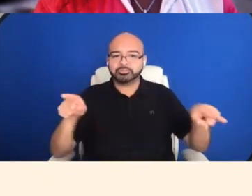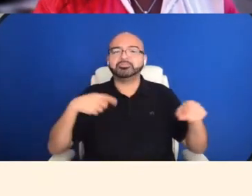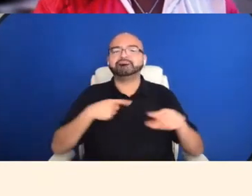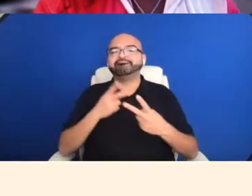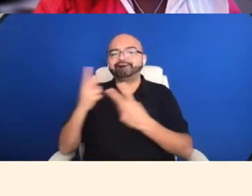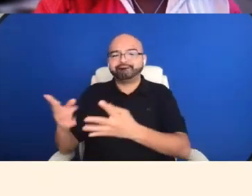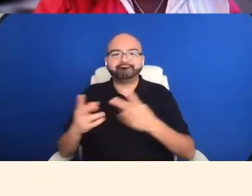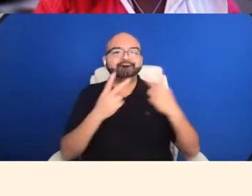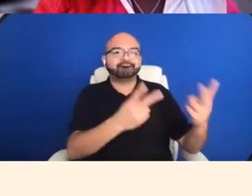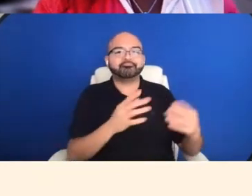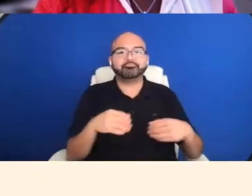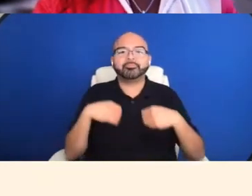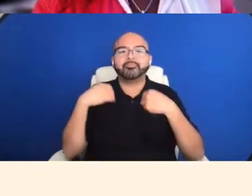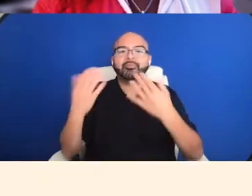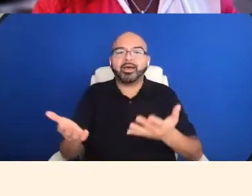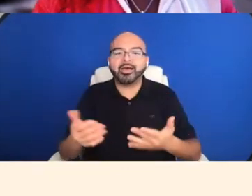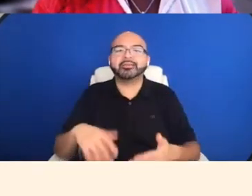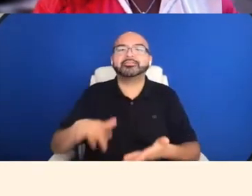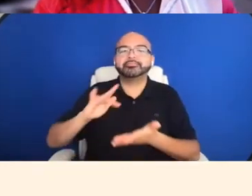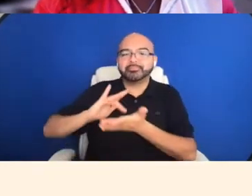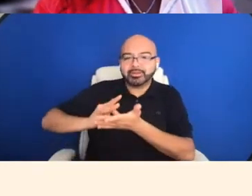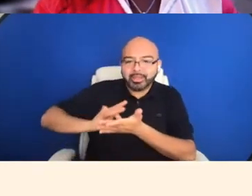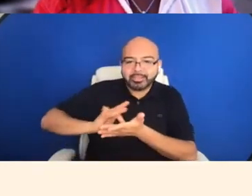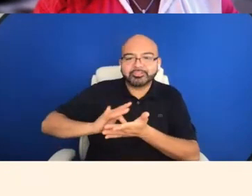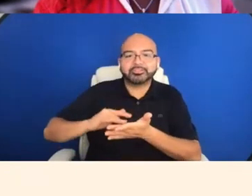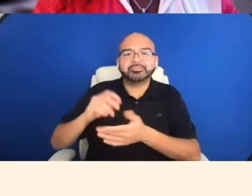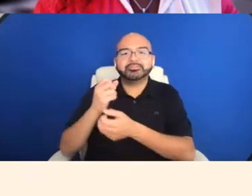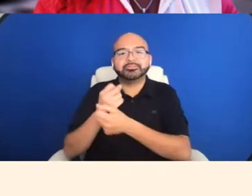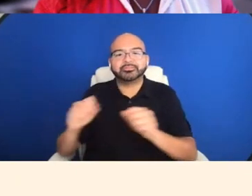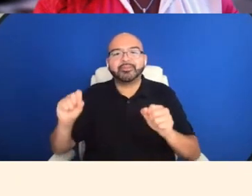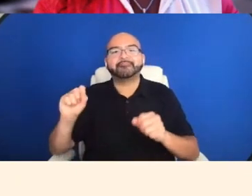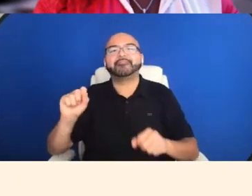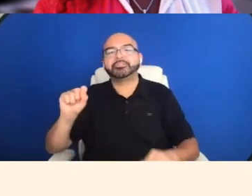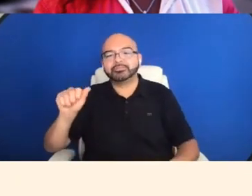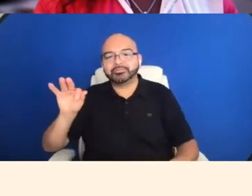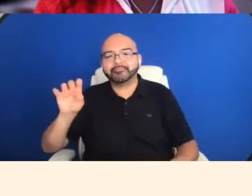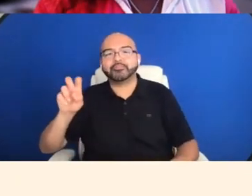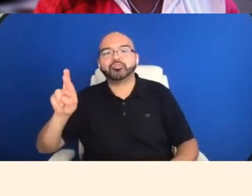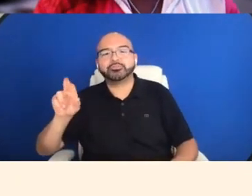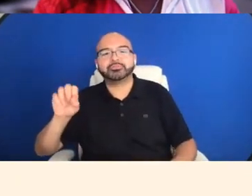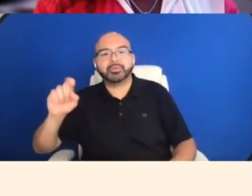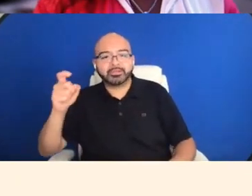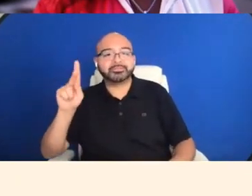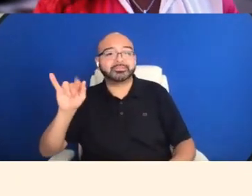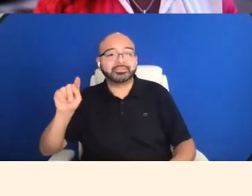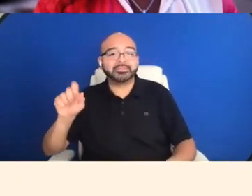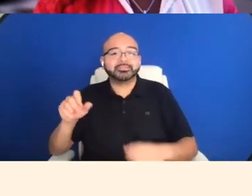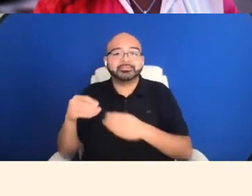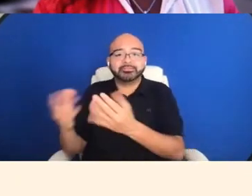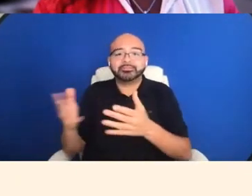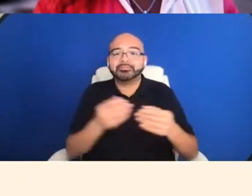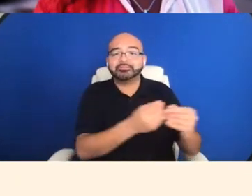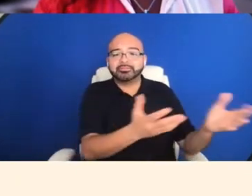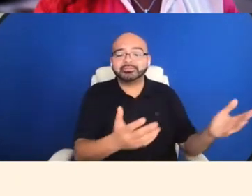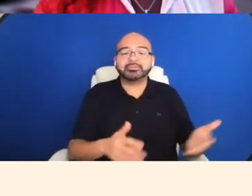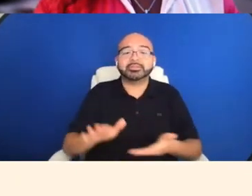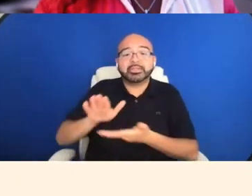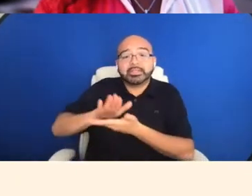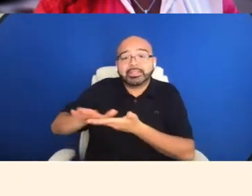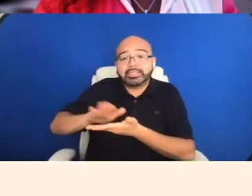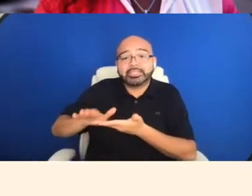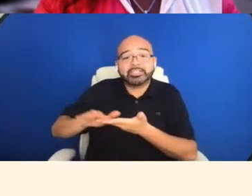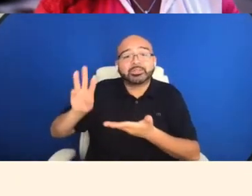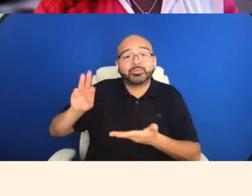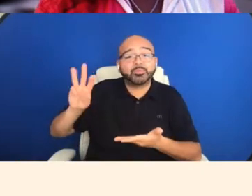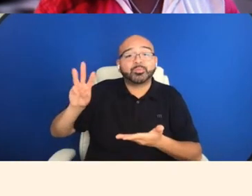safer consumption kits. We provide safer sex kits, clean works. And in this reference, when we refer to clean